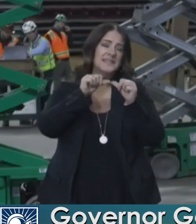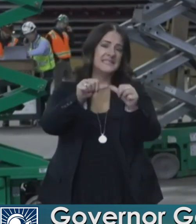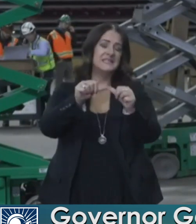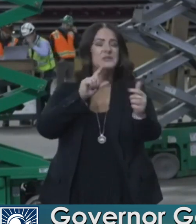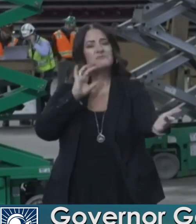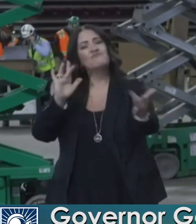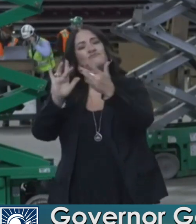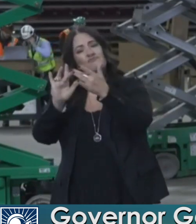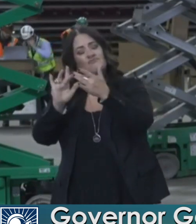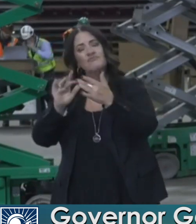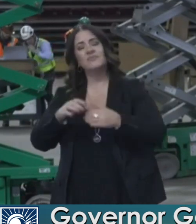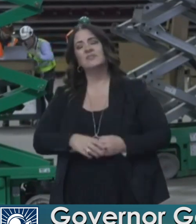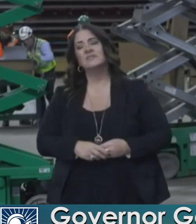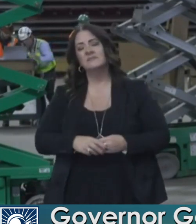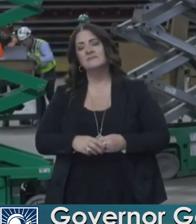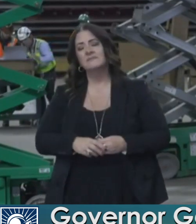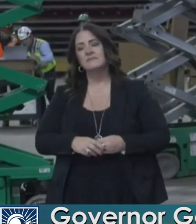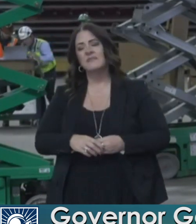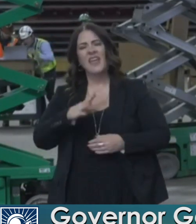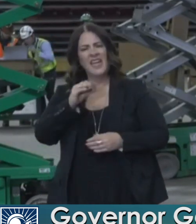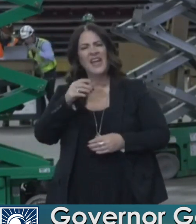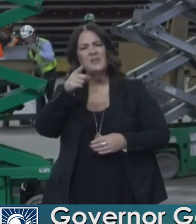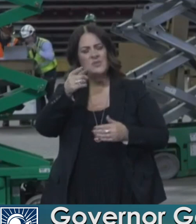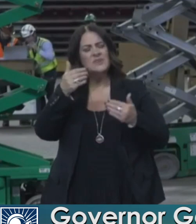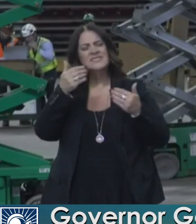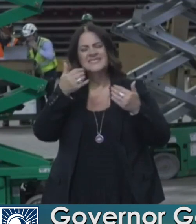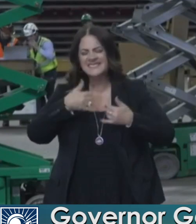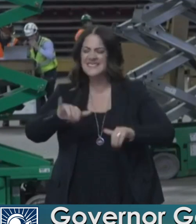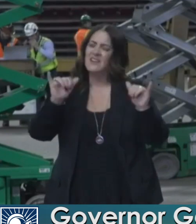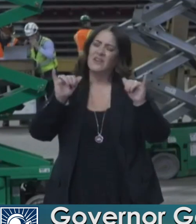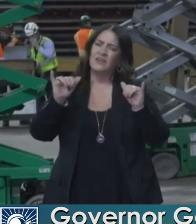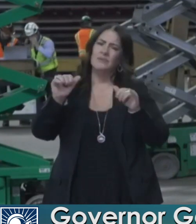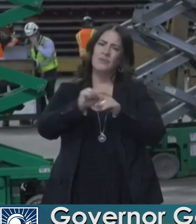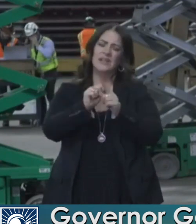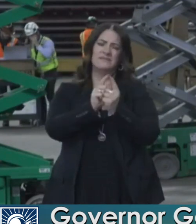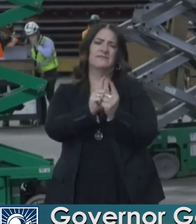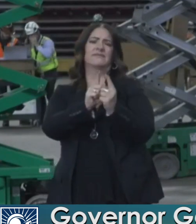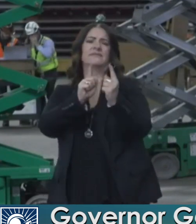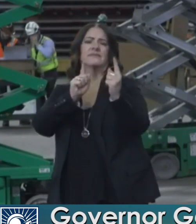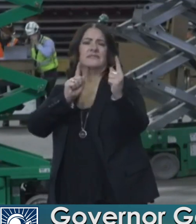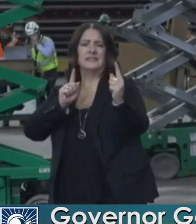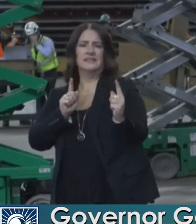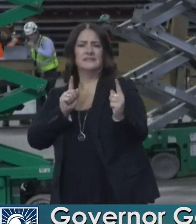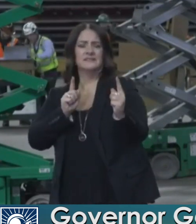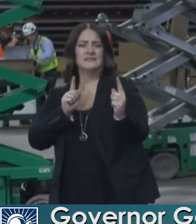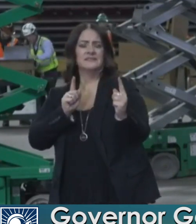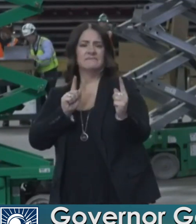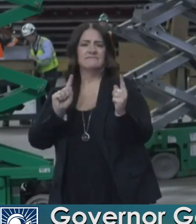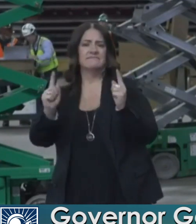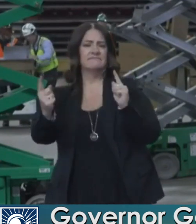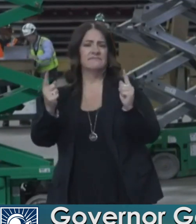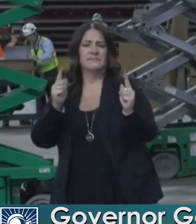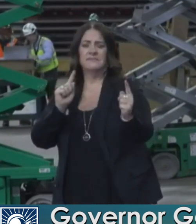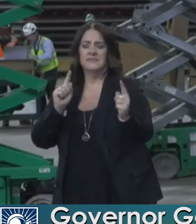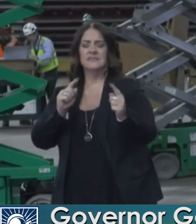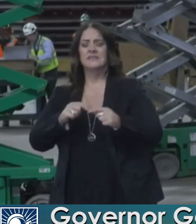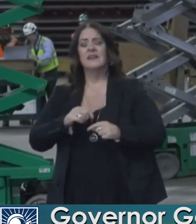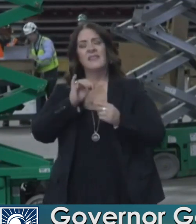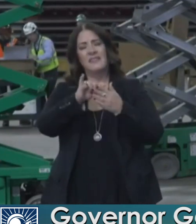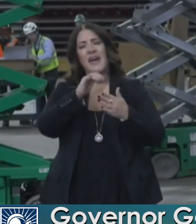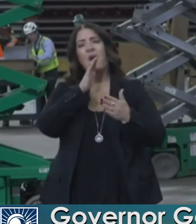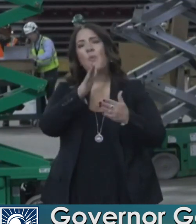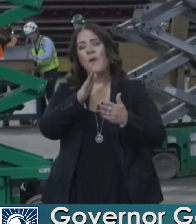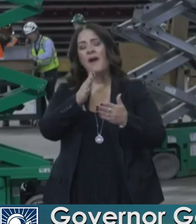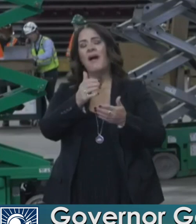to reach out a hand and continue to practice the physical distancing that has allowed us the time to